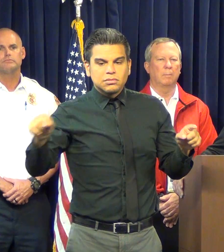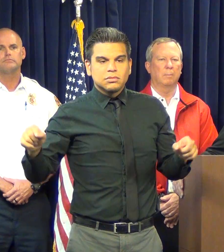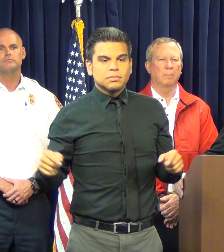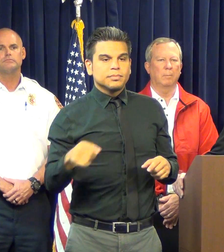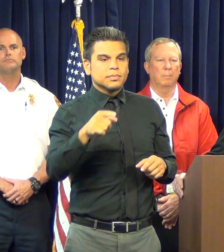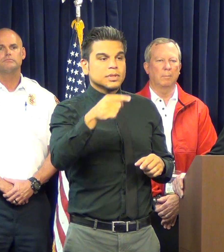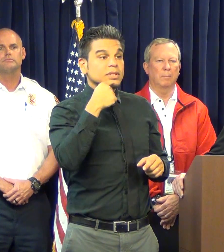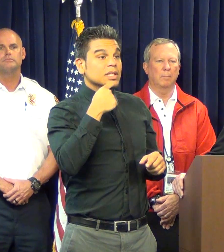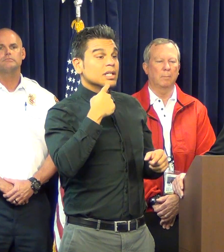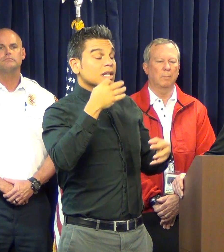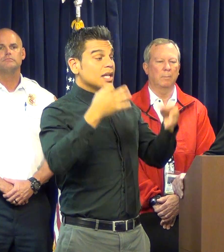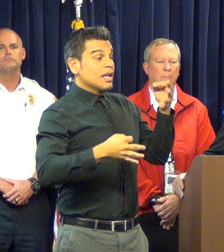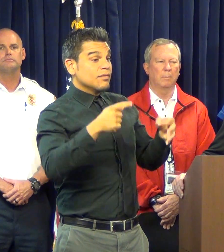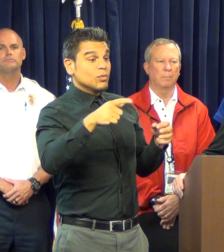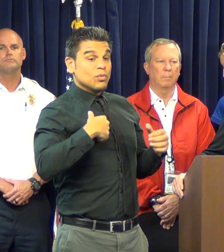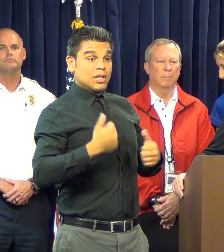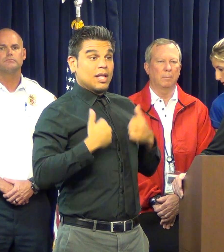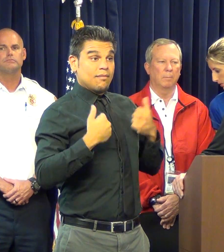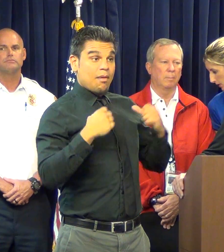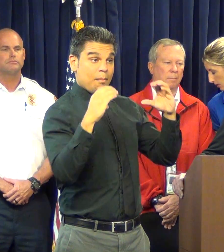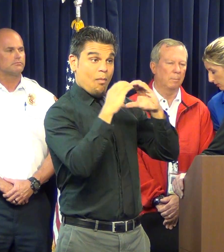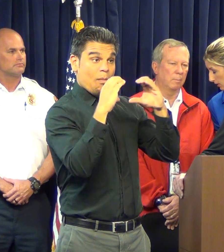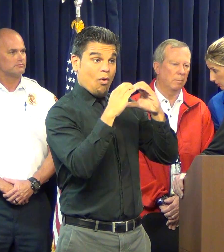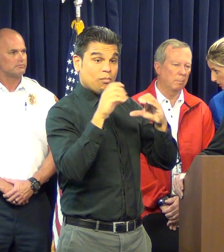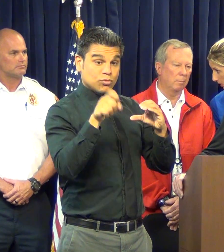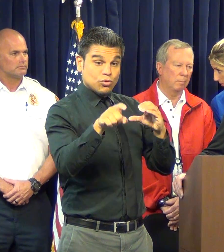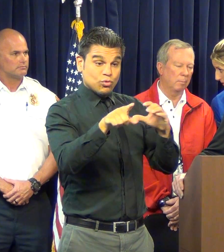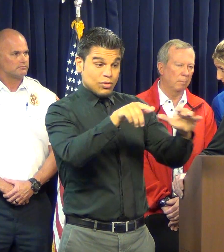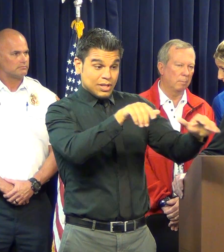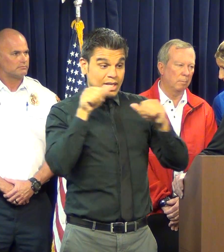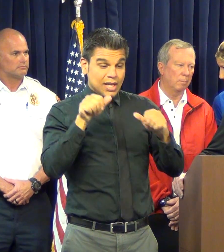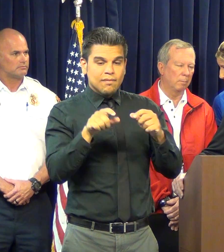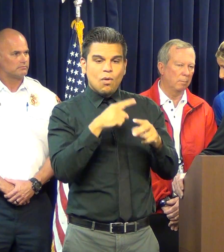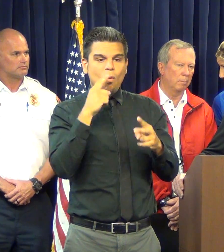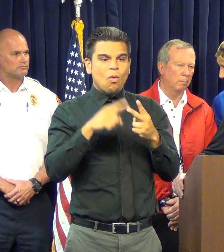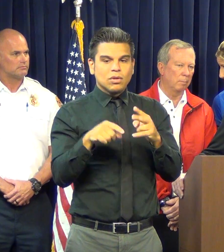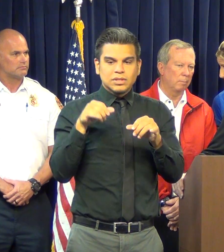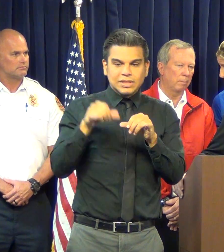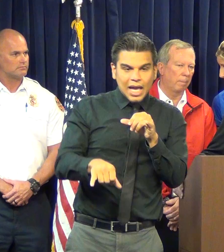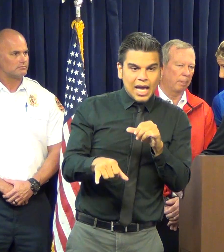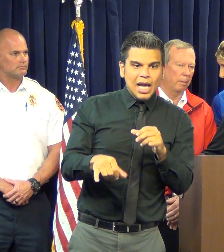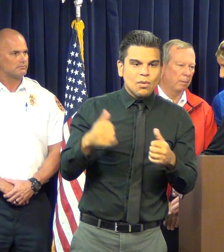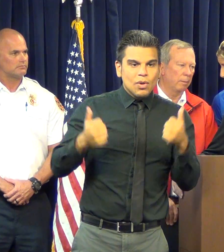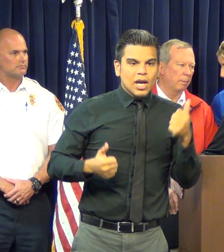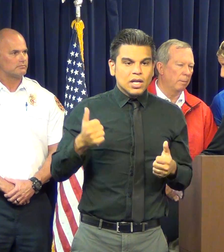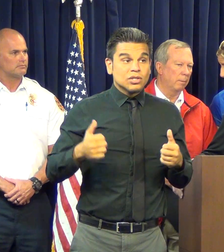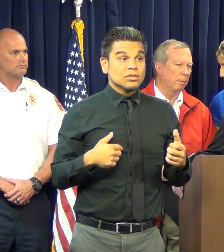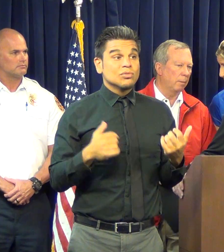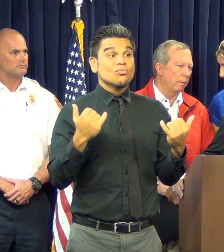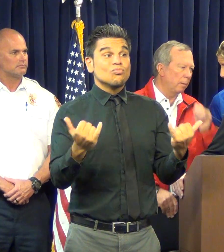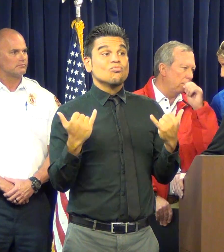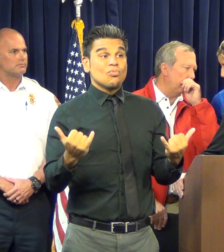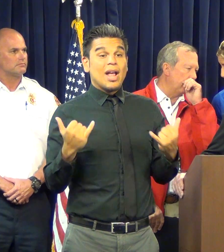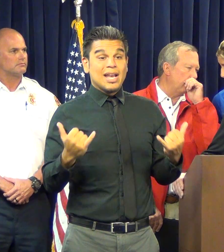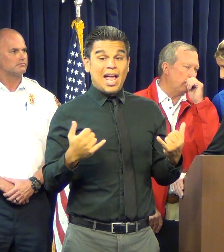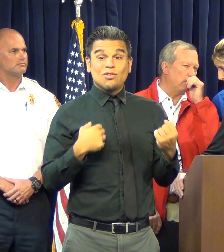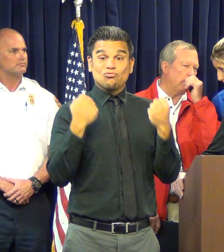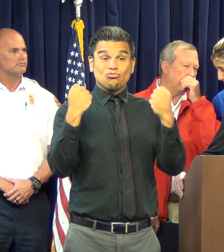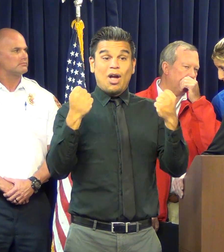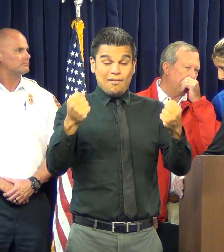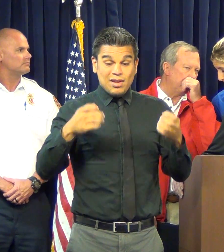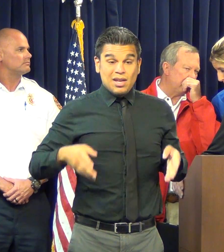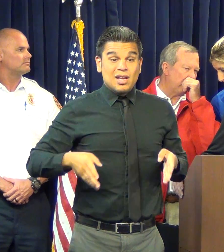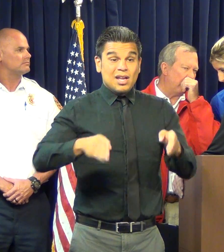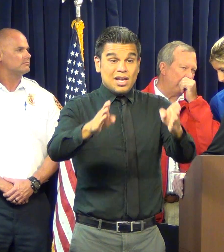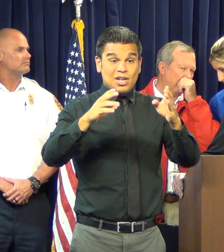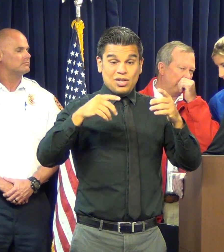you leave or should you hunker down as well? Movement right now is incredibly dangerous. Getting out on the roads under